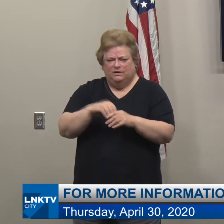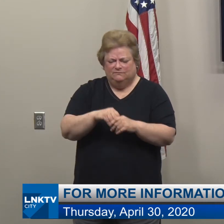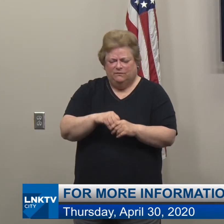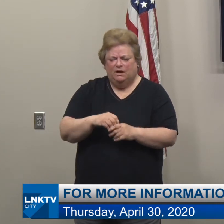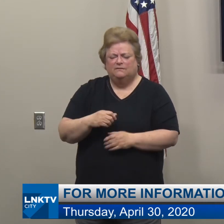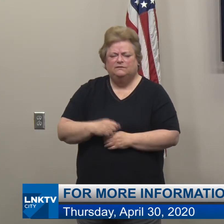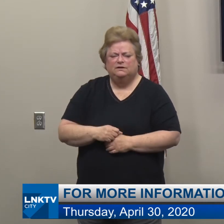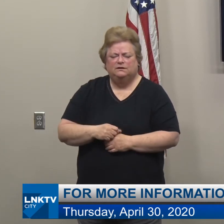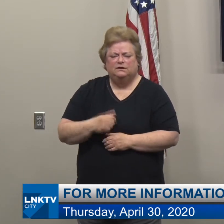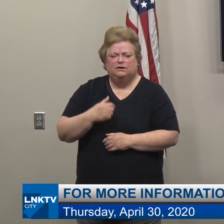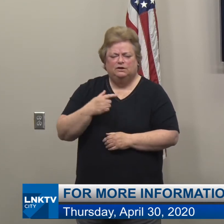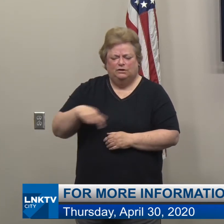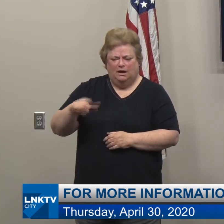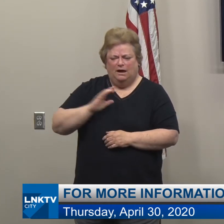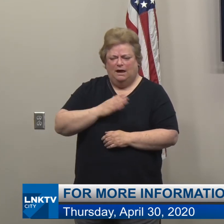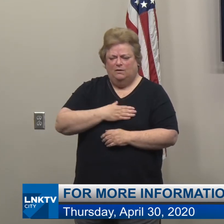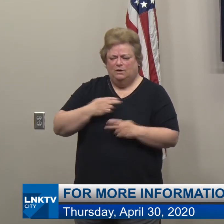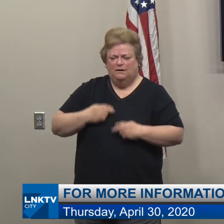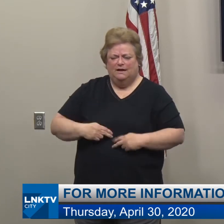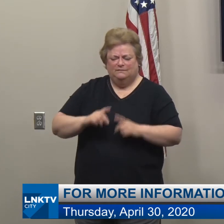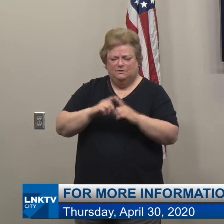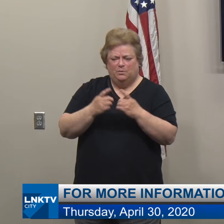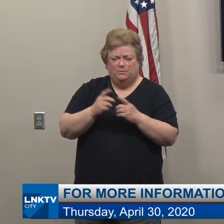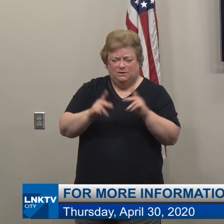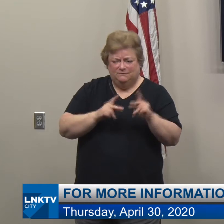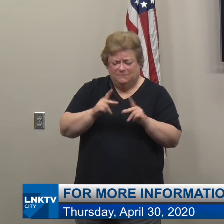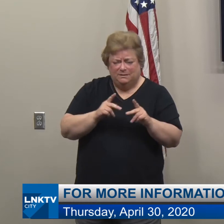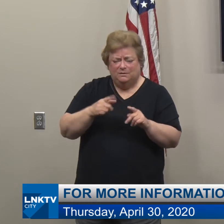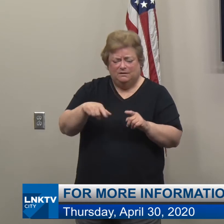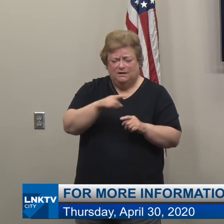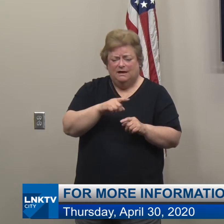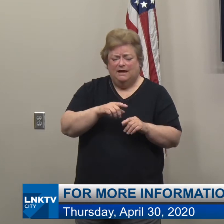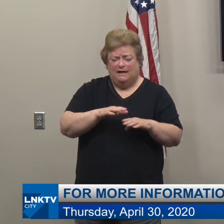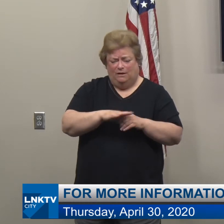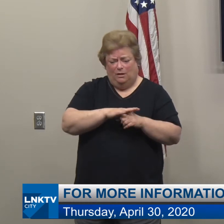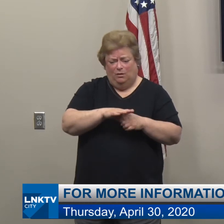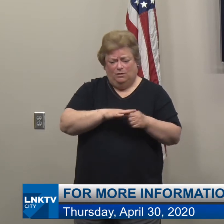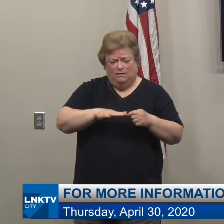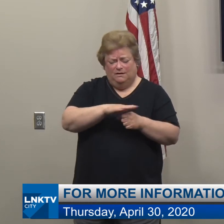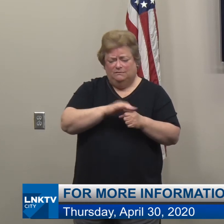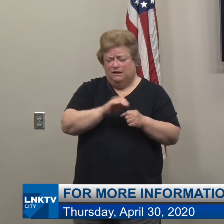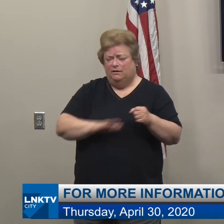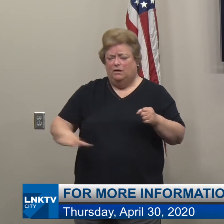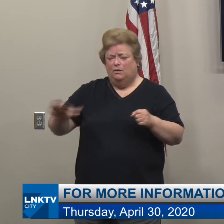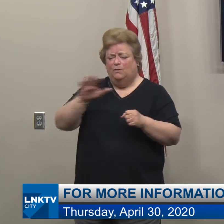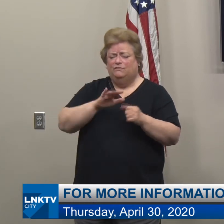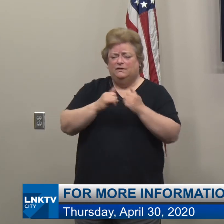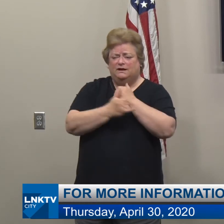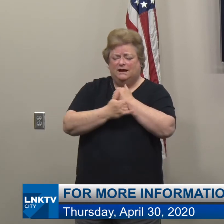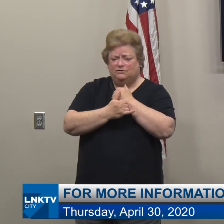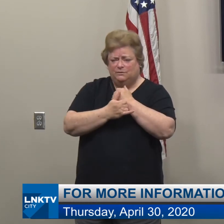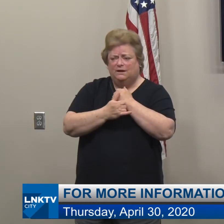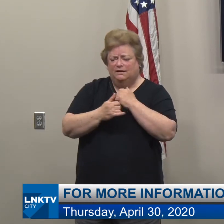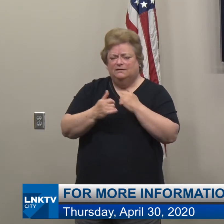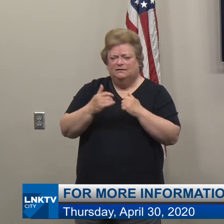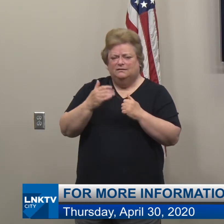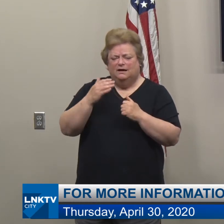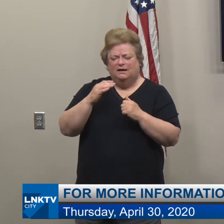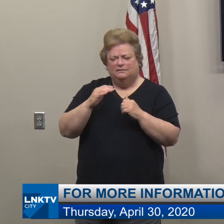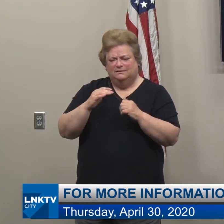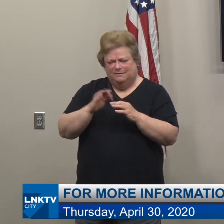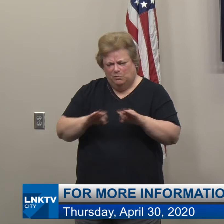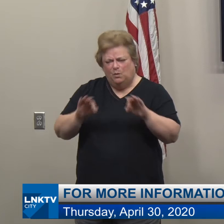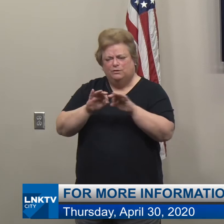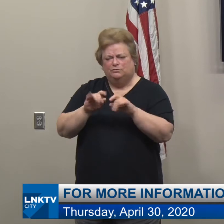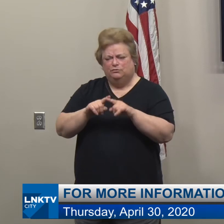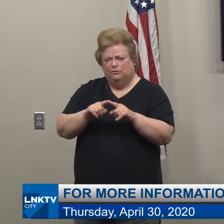we've heard our health department folks, not only at the local level, but of course across the country, talk about how important it is to track and